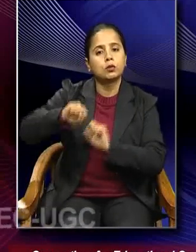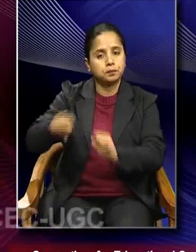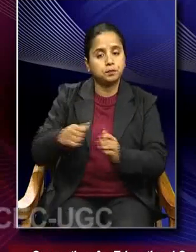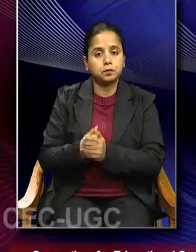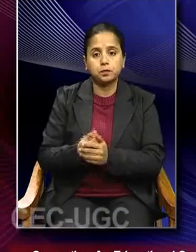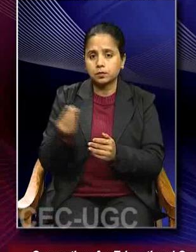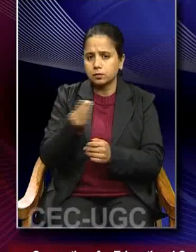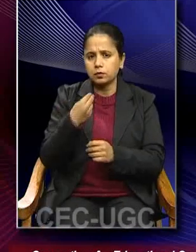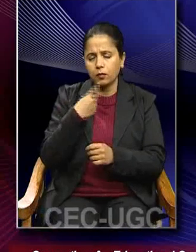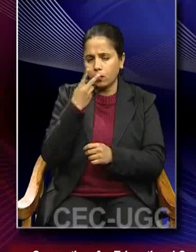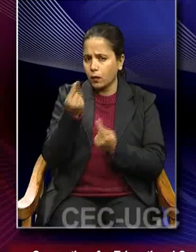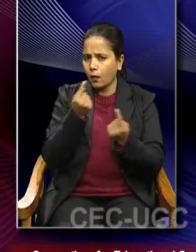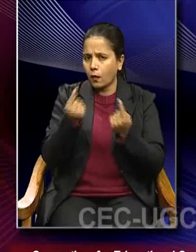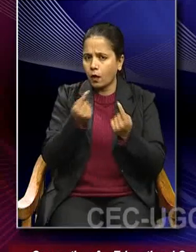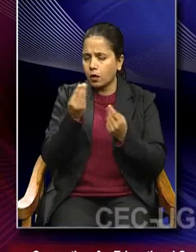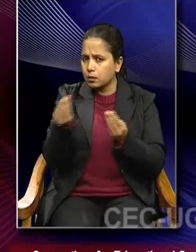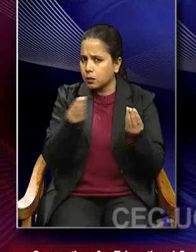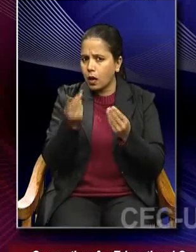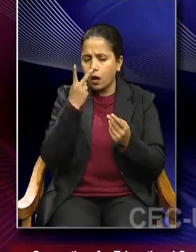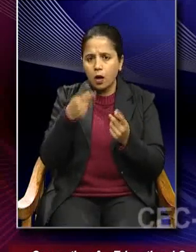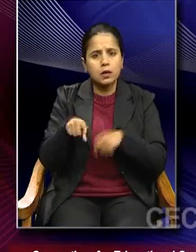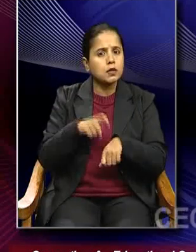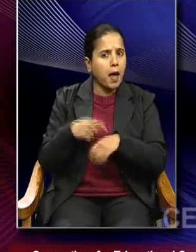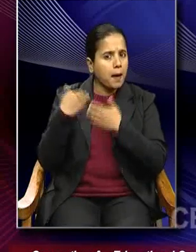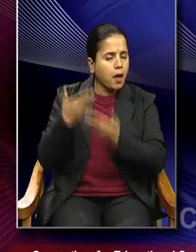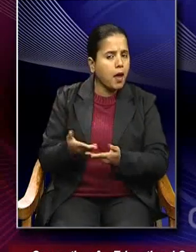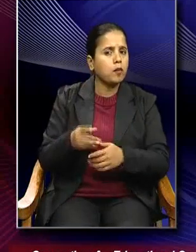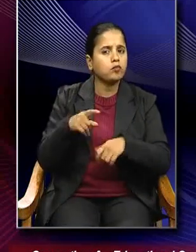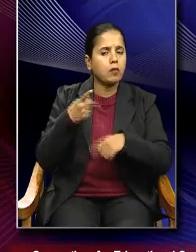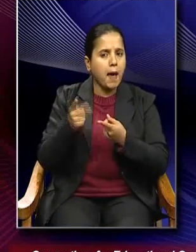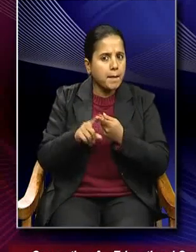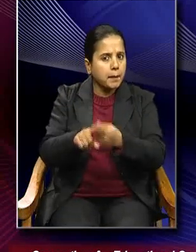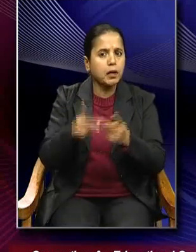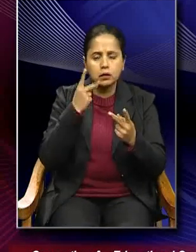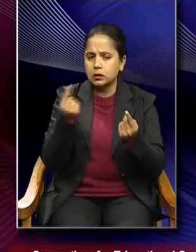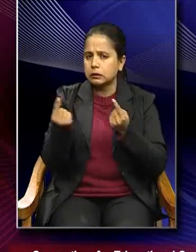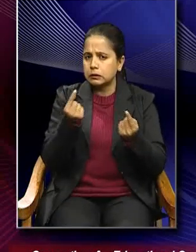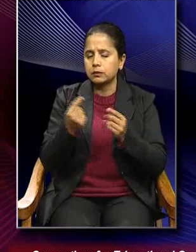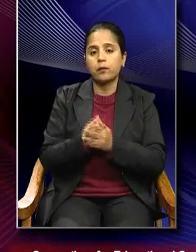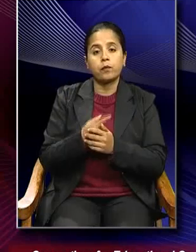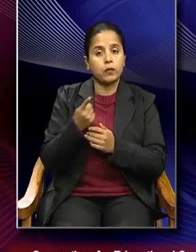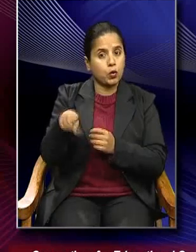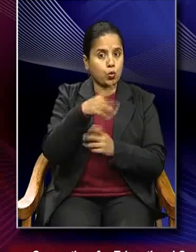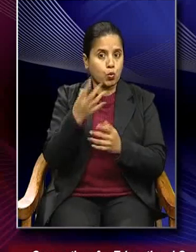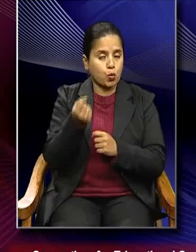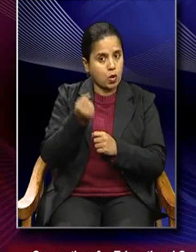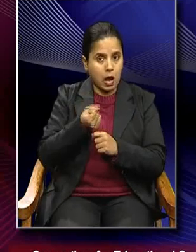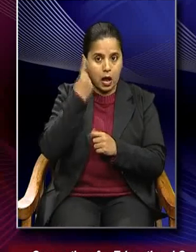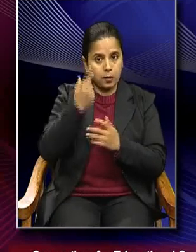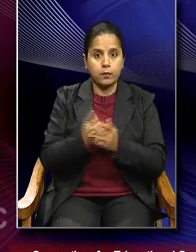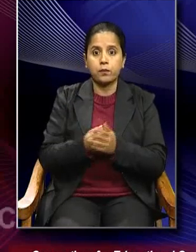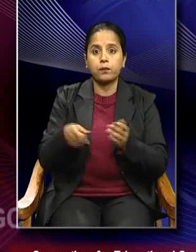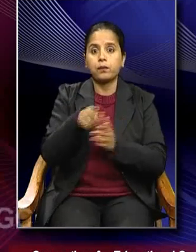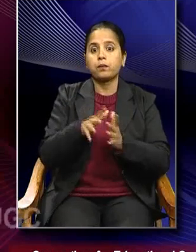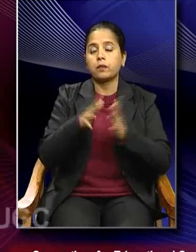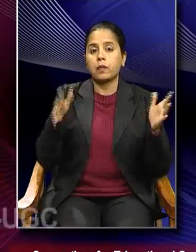that was similar in across time and space. In order to understand the